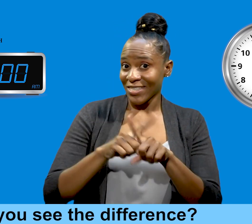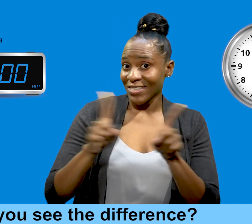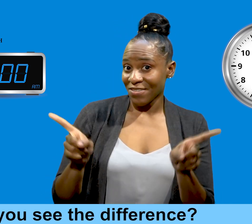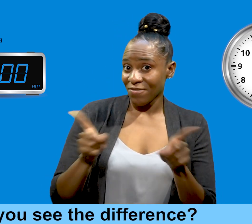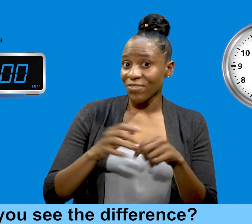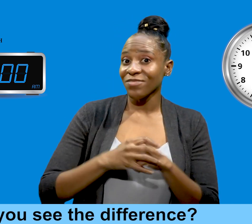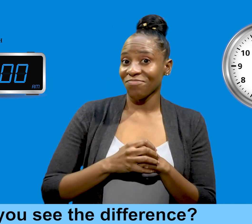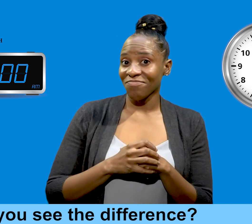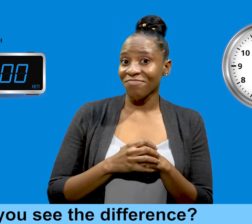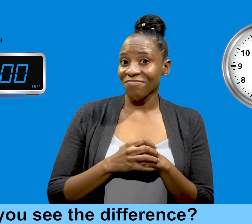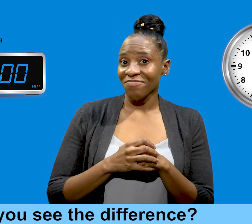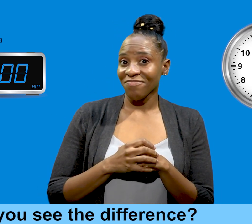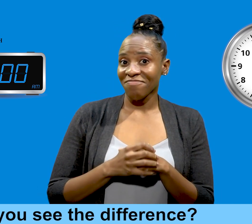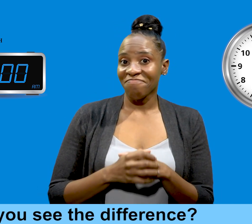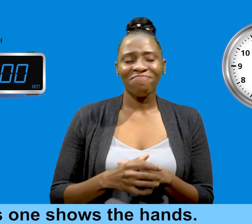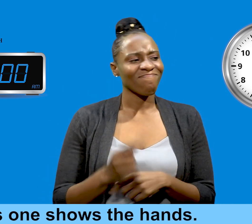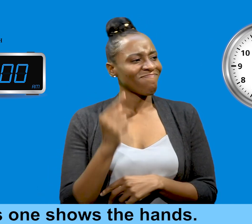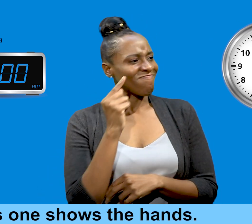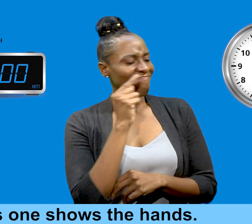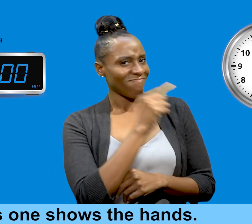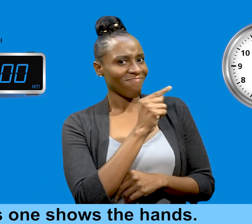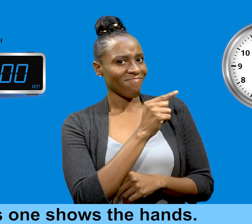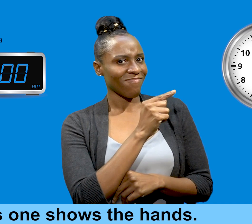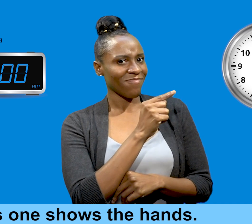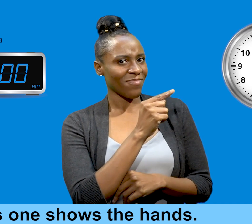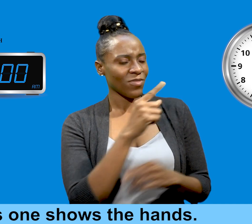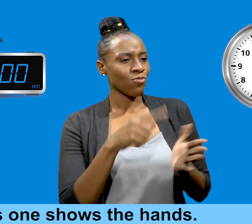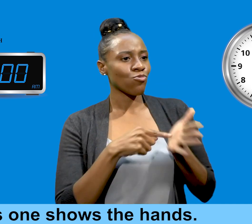Do you see the difference? This one